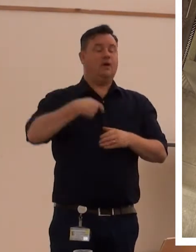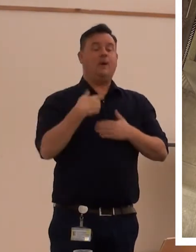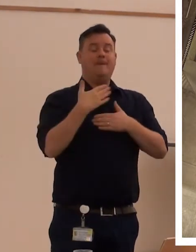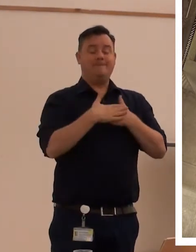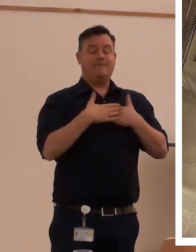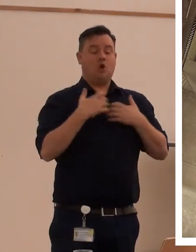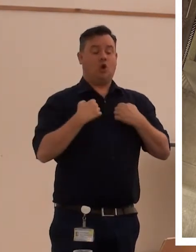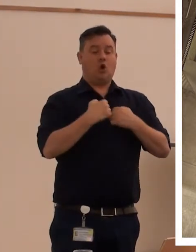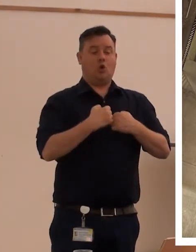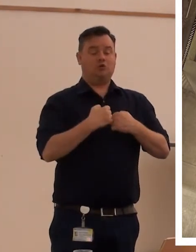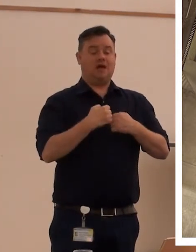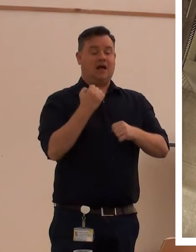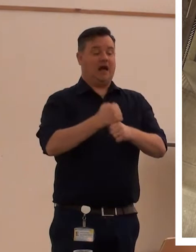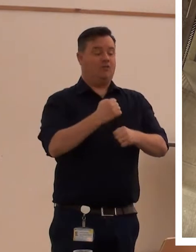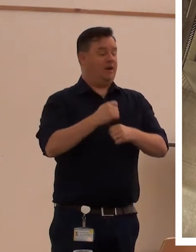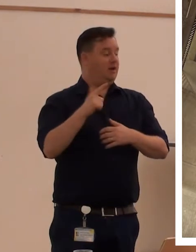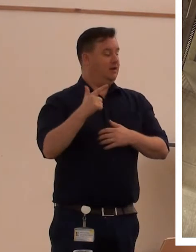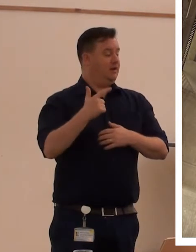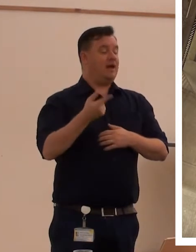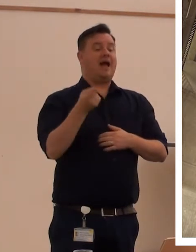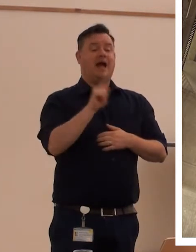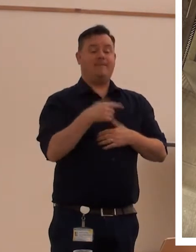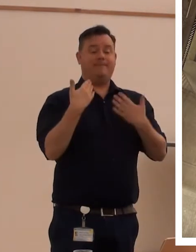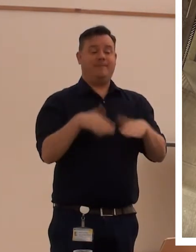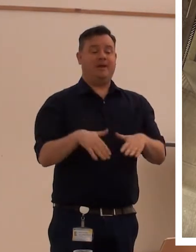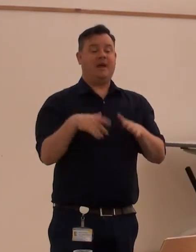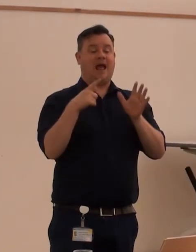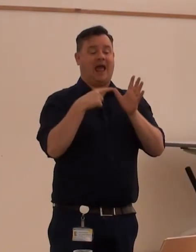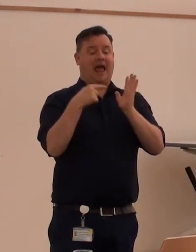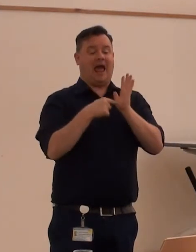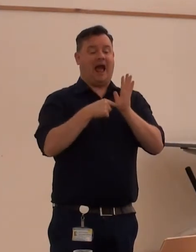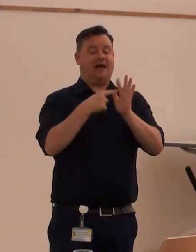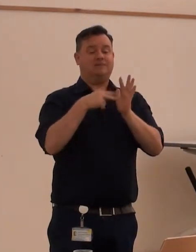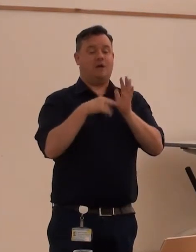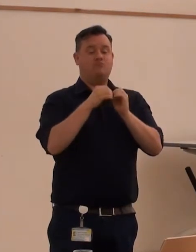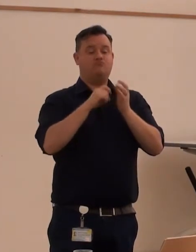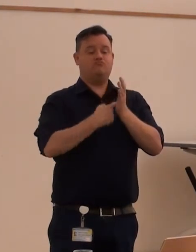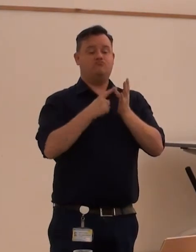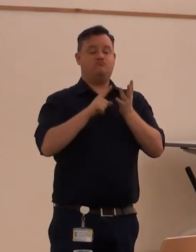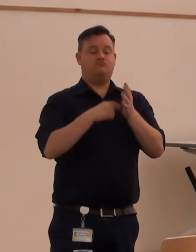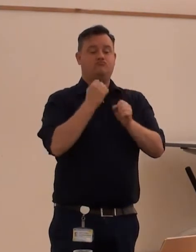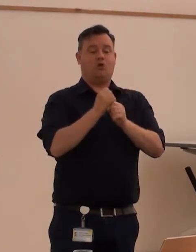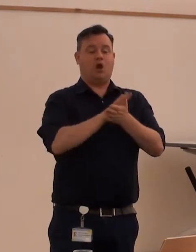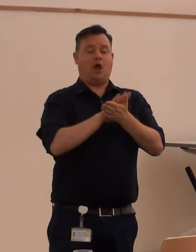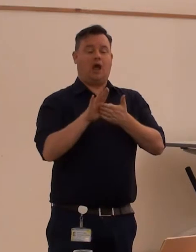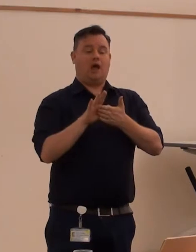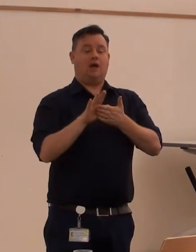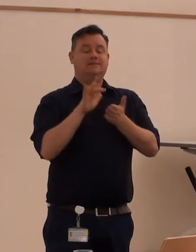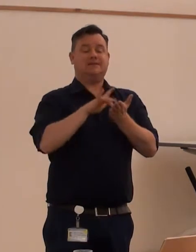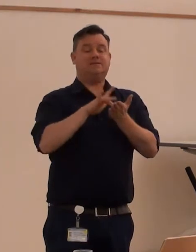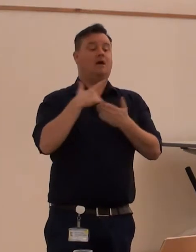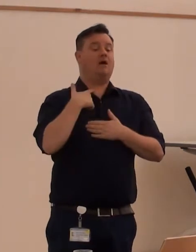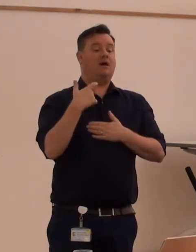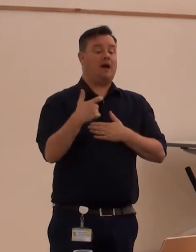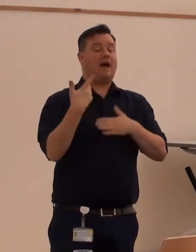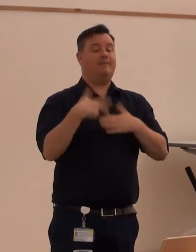Liverpool. It also hung from the roof in the Attica Centre in Leicester, and it was on tour in America,